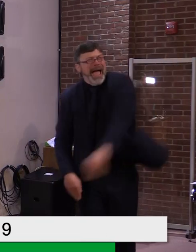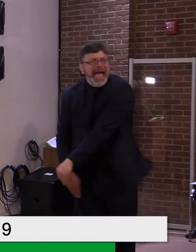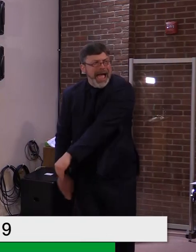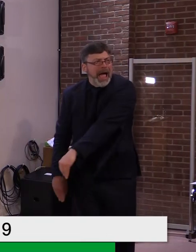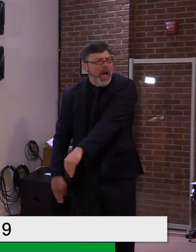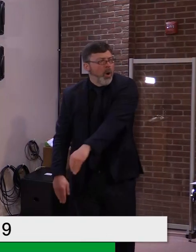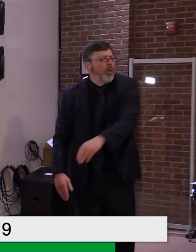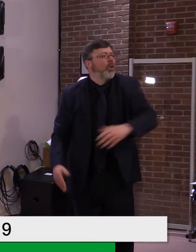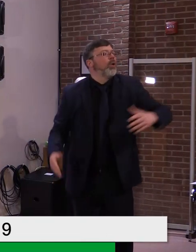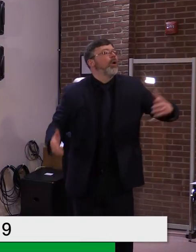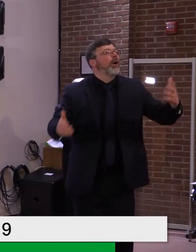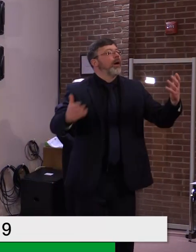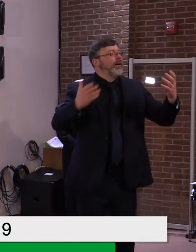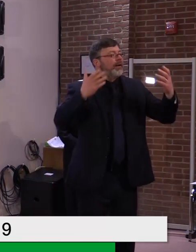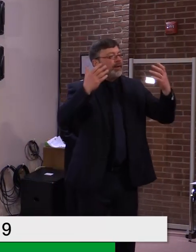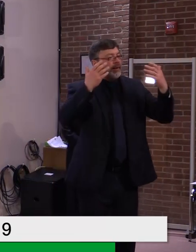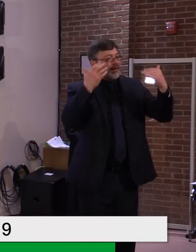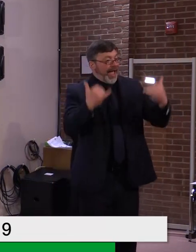it's leveled off.